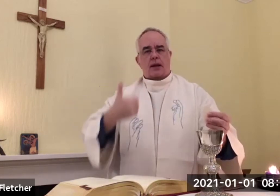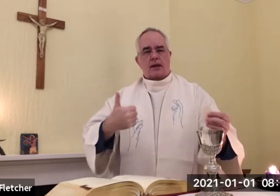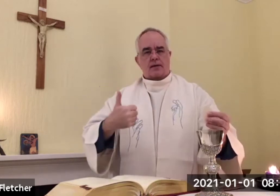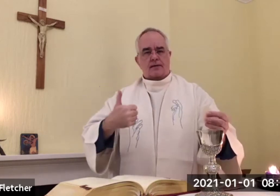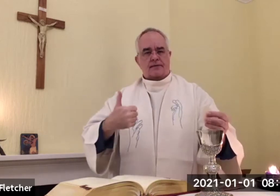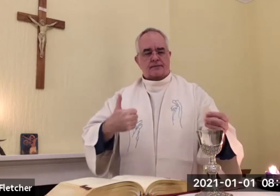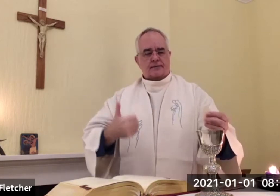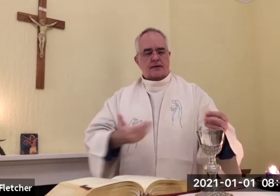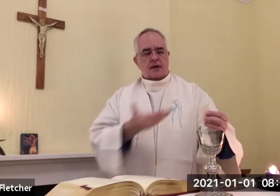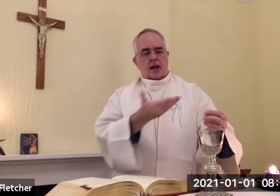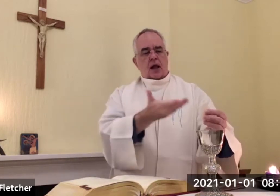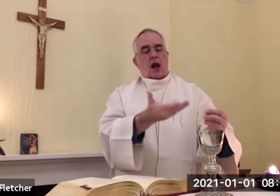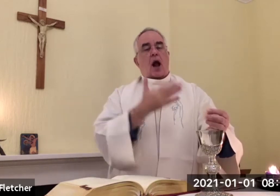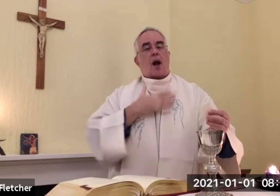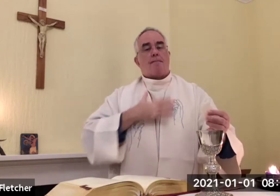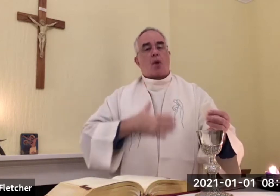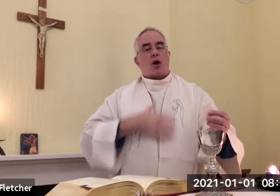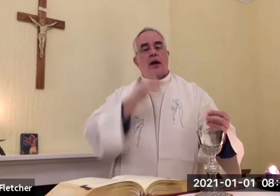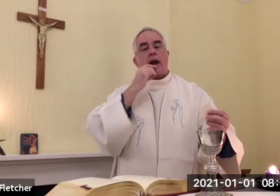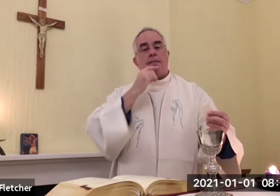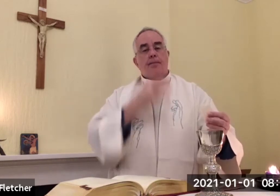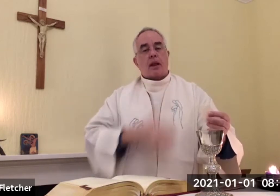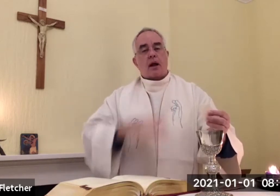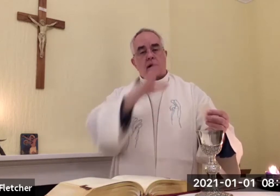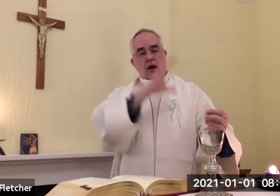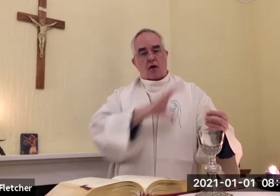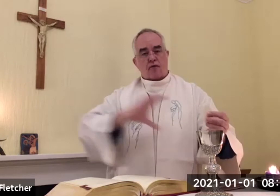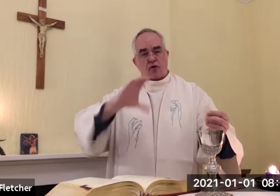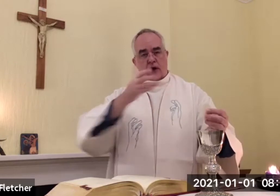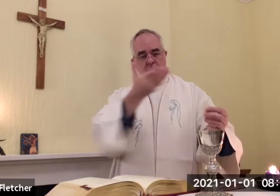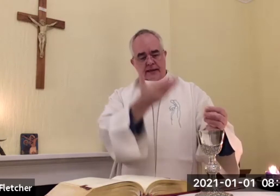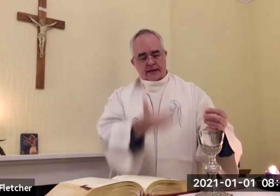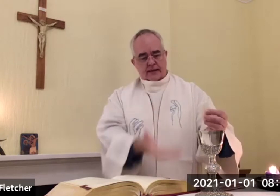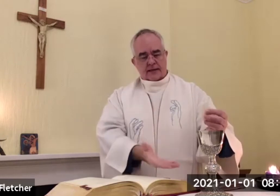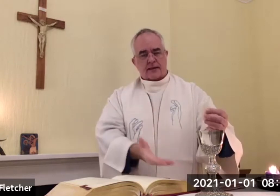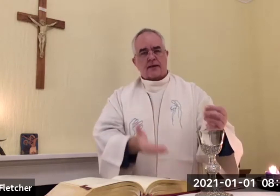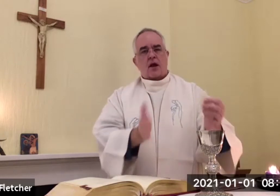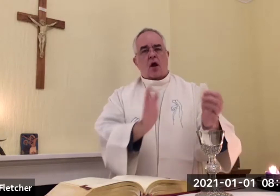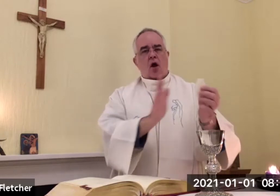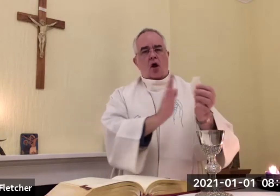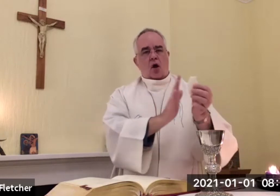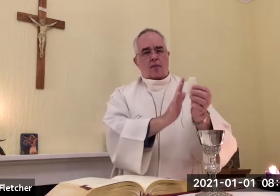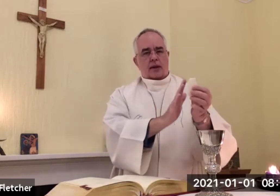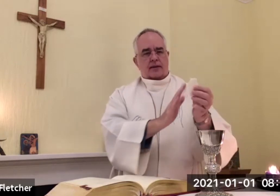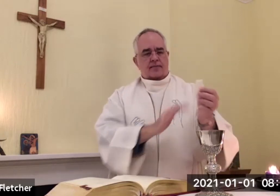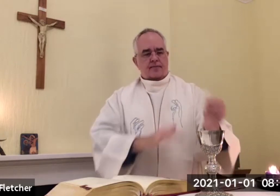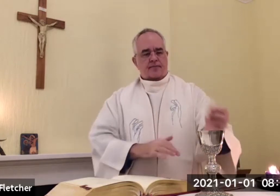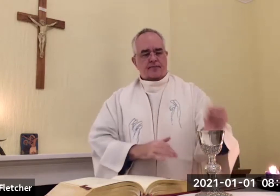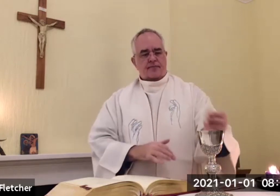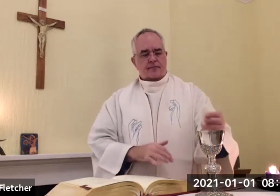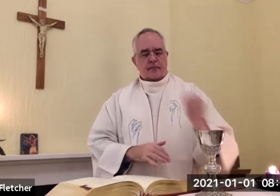healed. Body and blood of Christ. Amen.